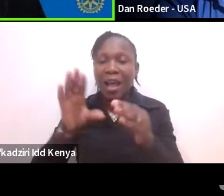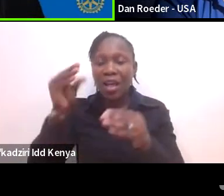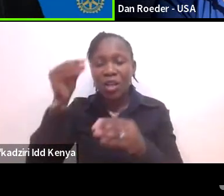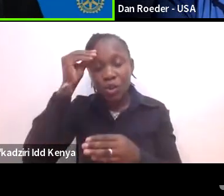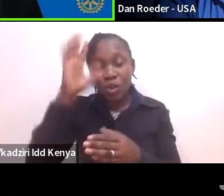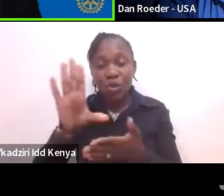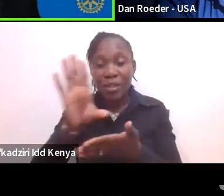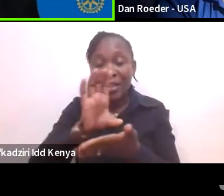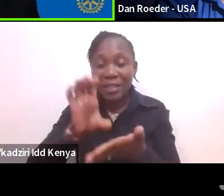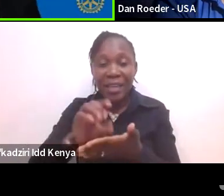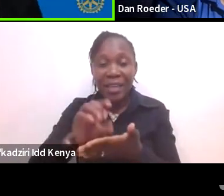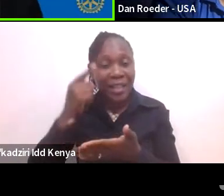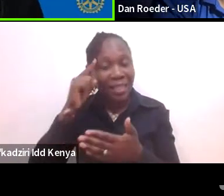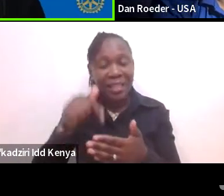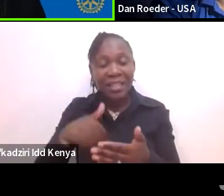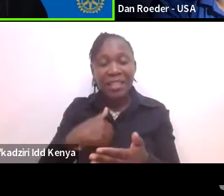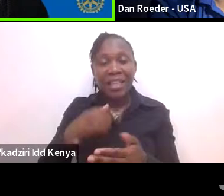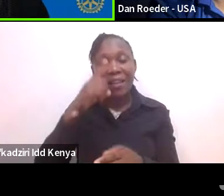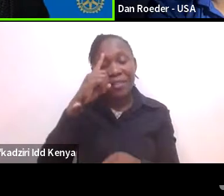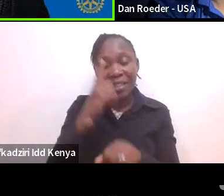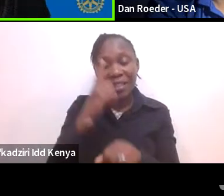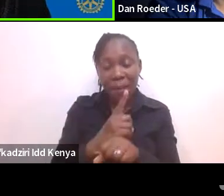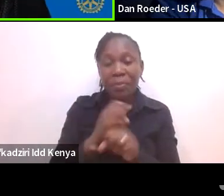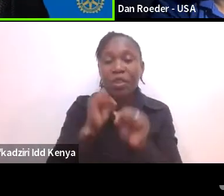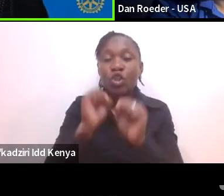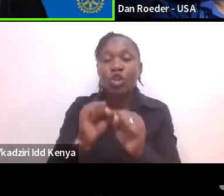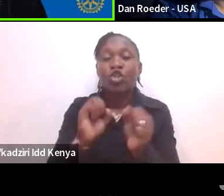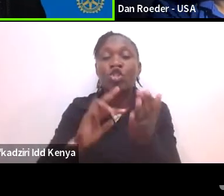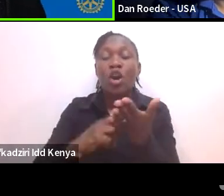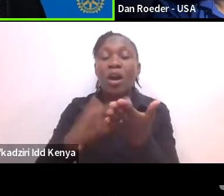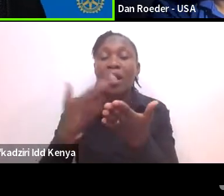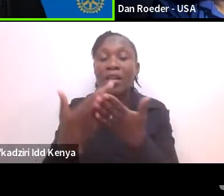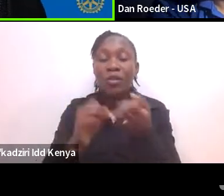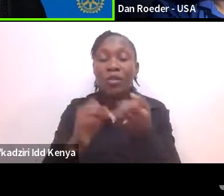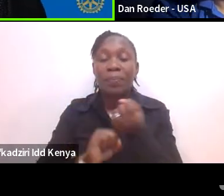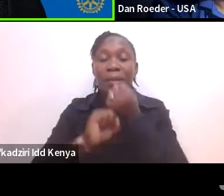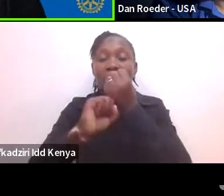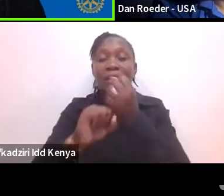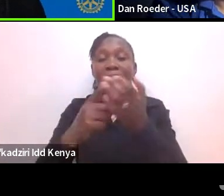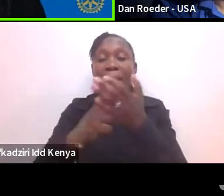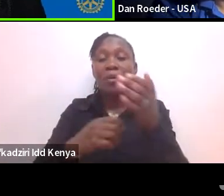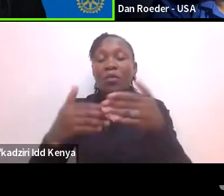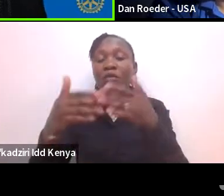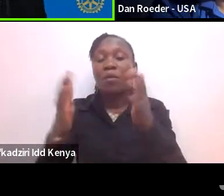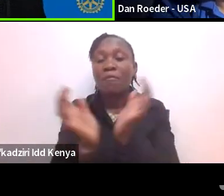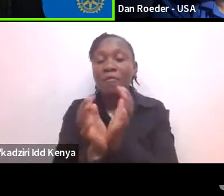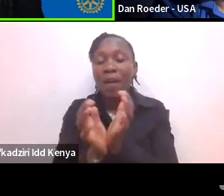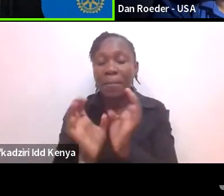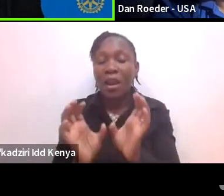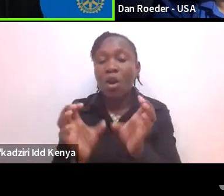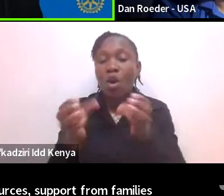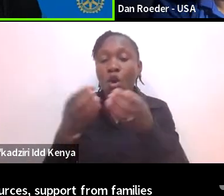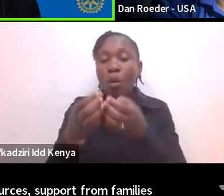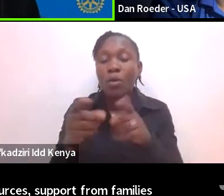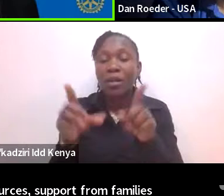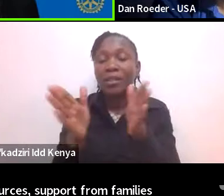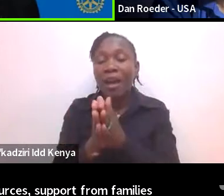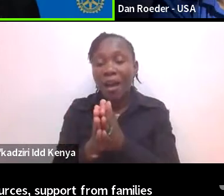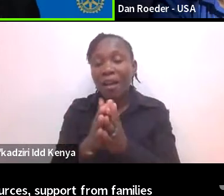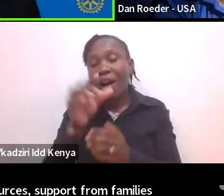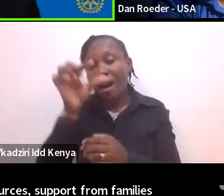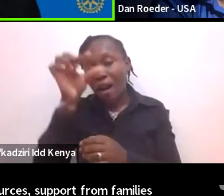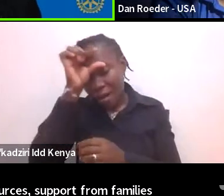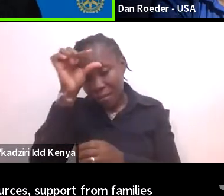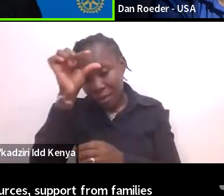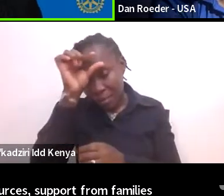self-determination, strong resources, support from families and communities, even the governments, since these